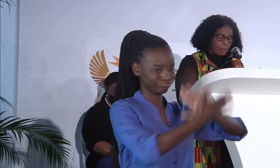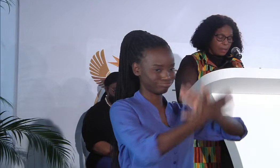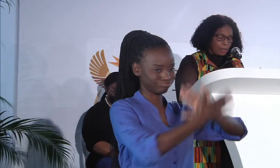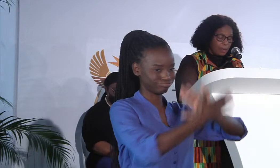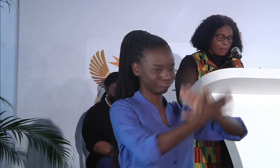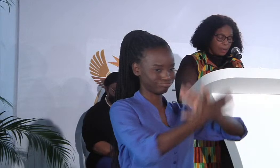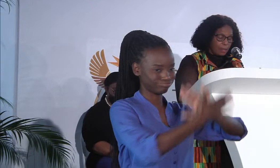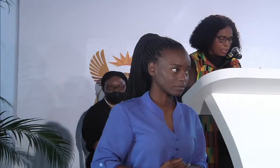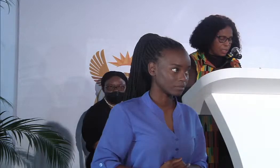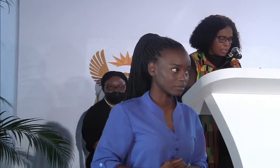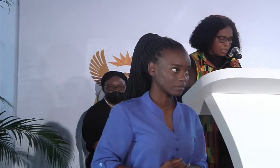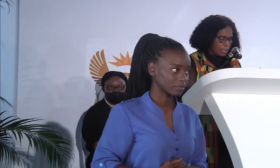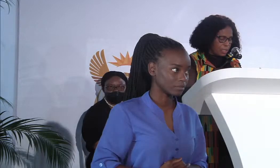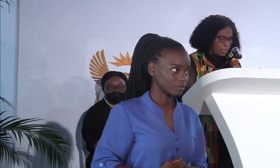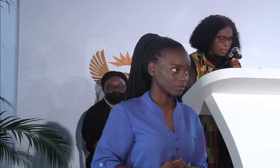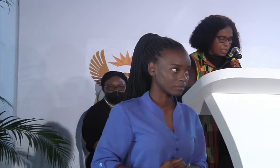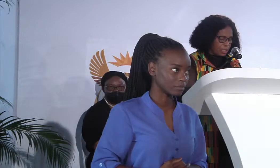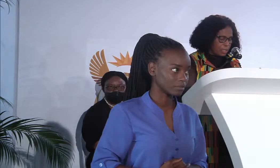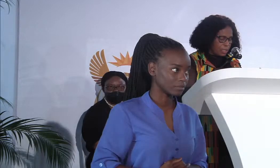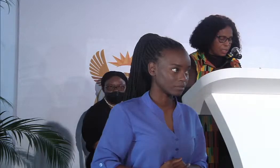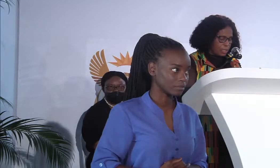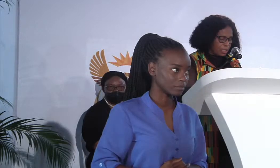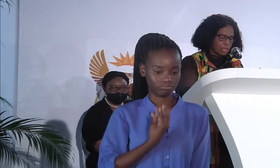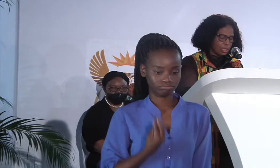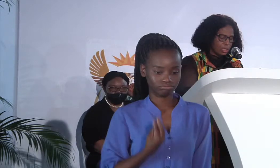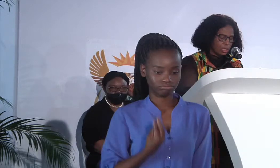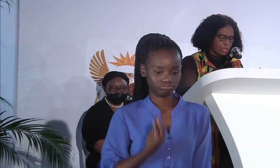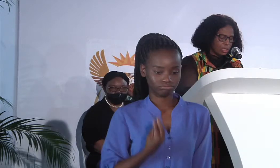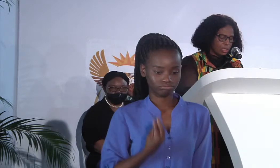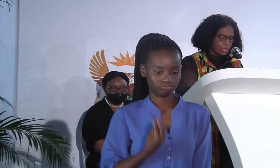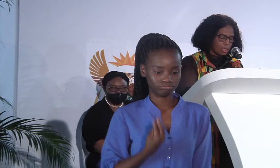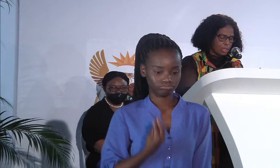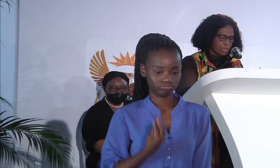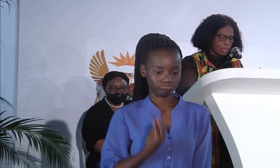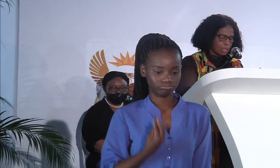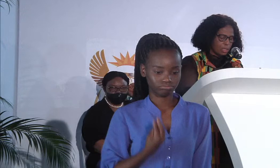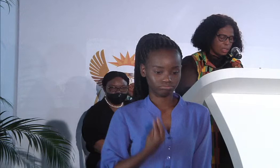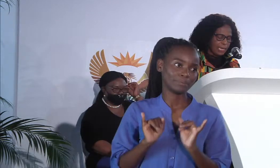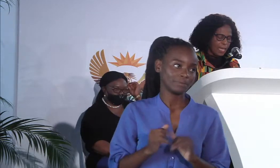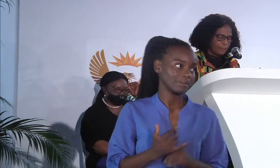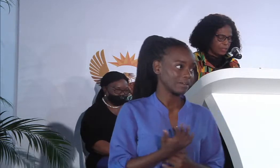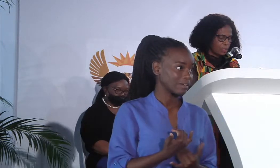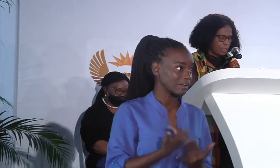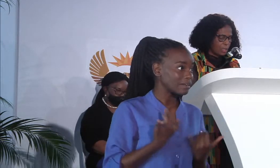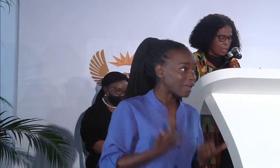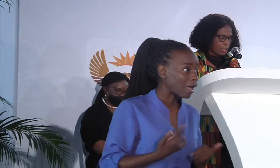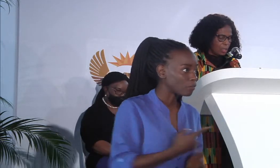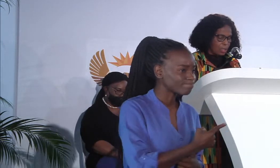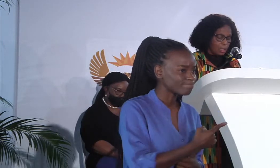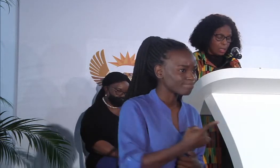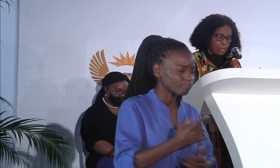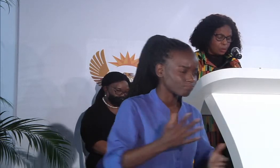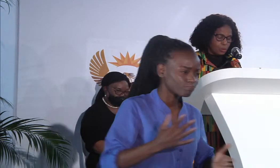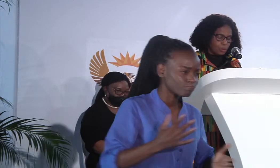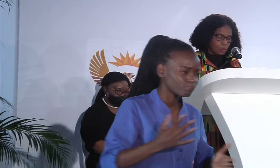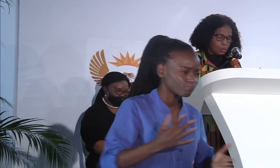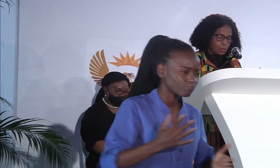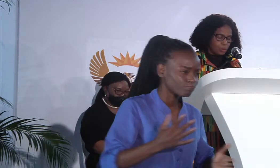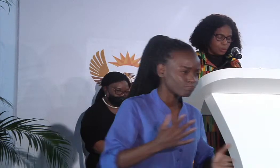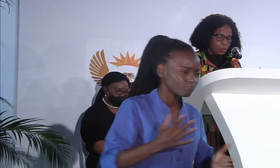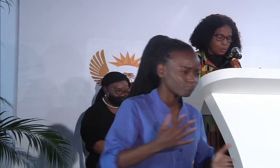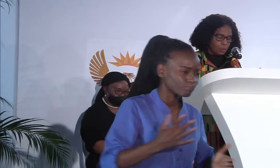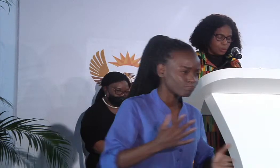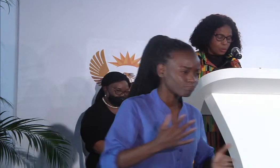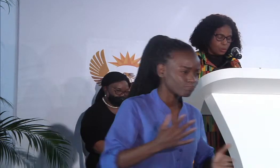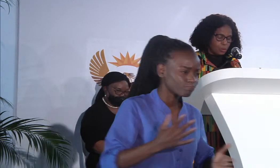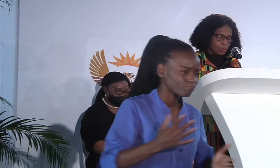including our youth. We encourage that people who want to live clean lives to make